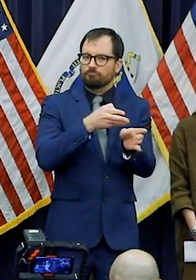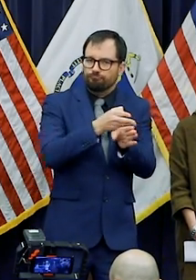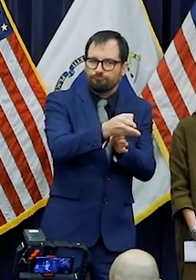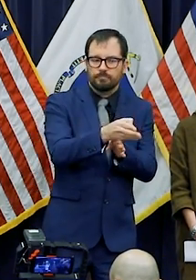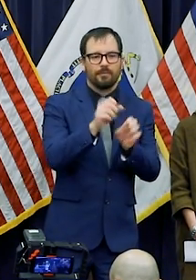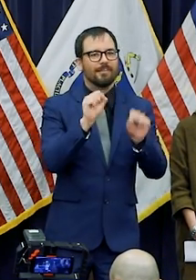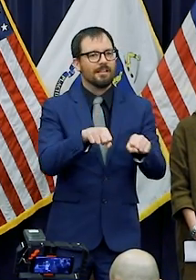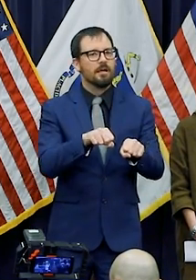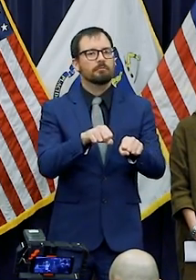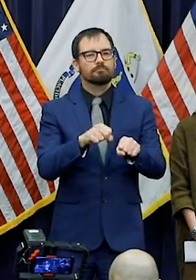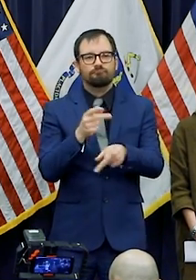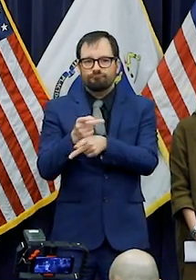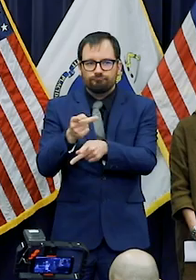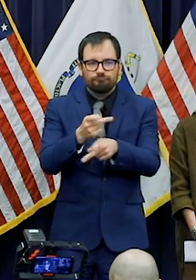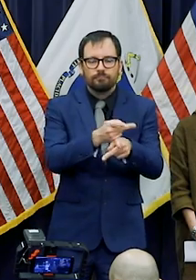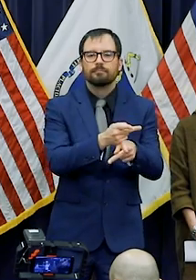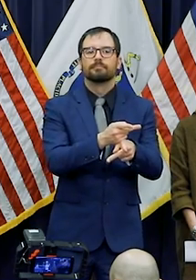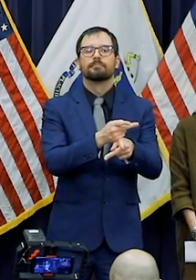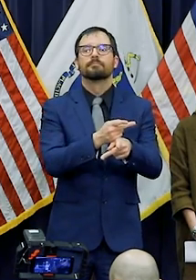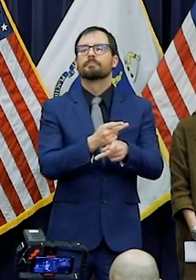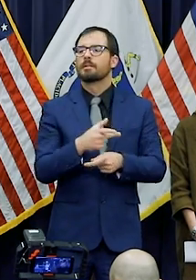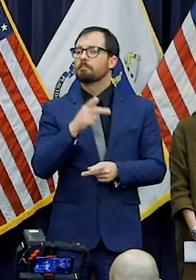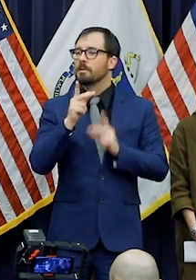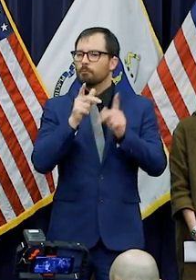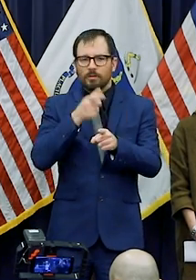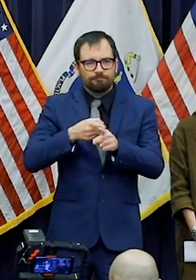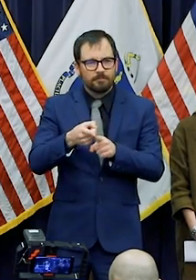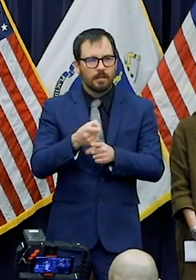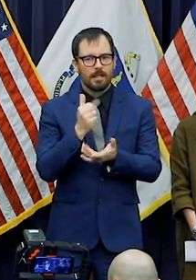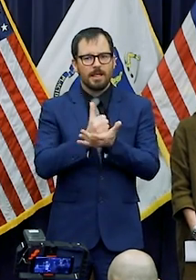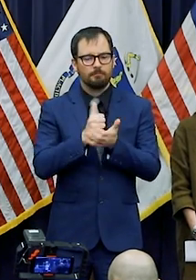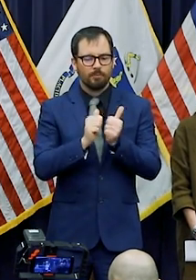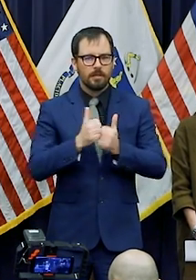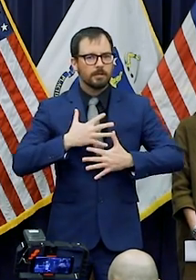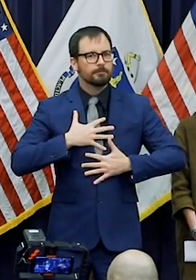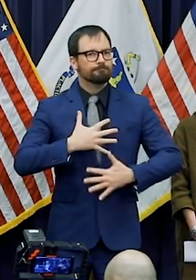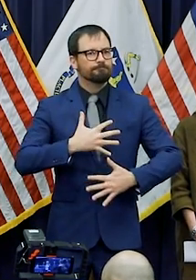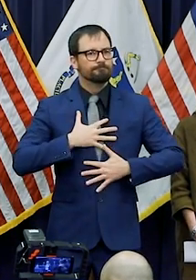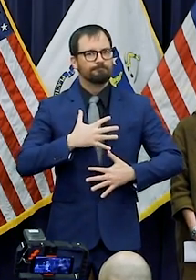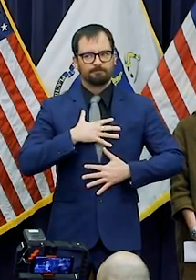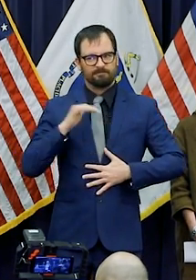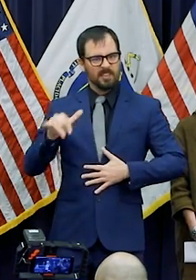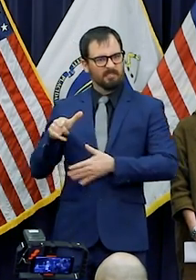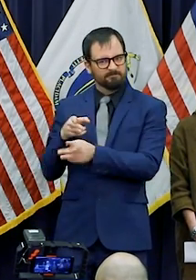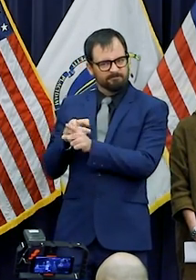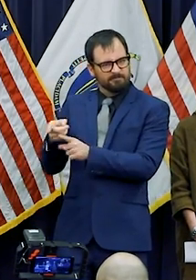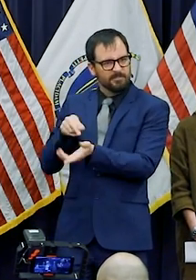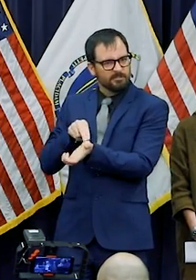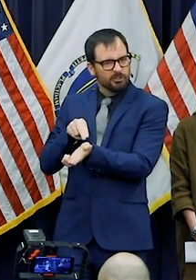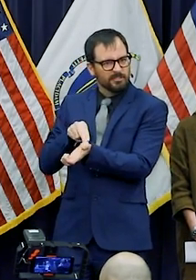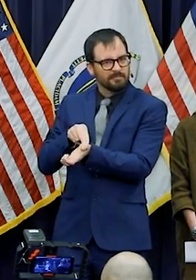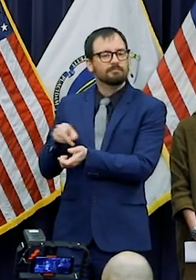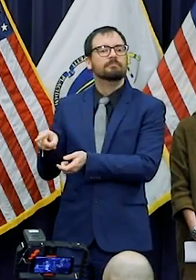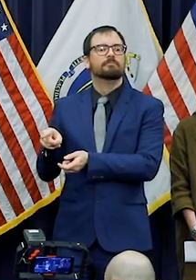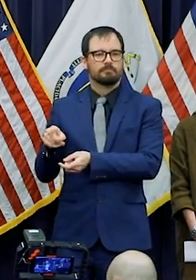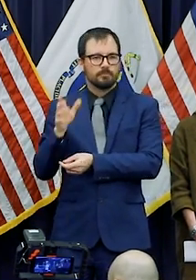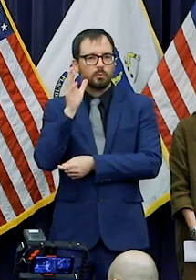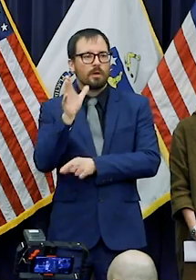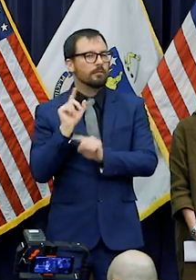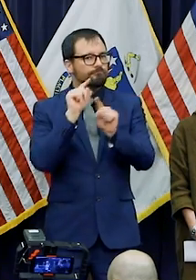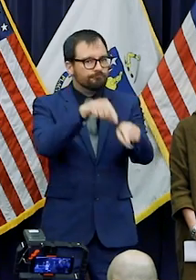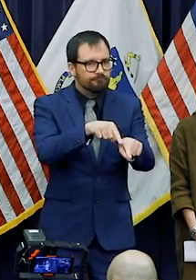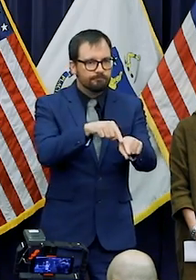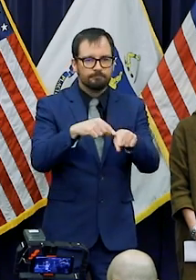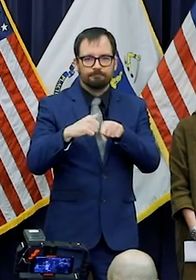staff up faster. This will also allow out-of-state licensed physicians in good standing to practice in